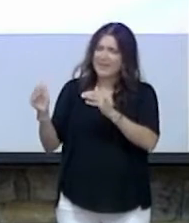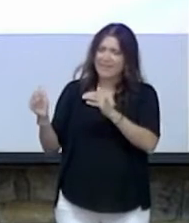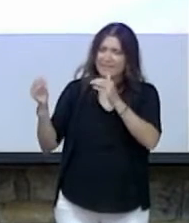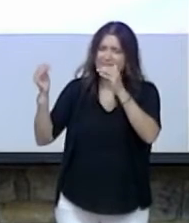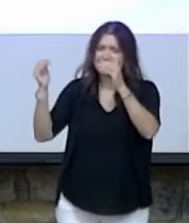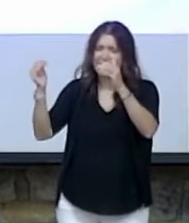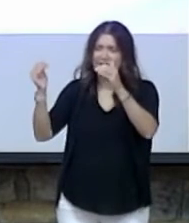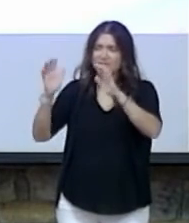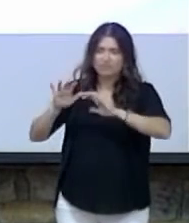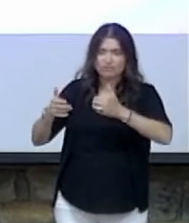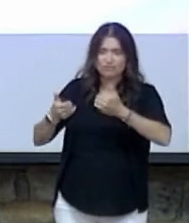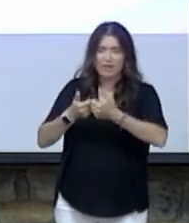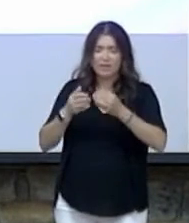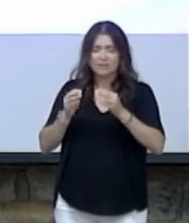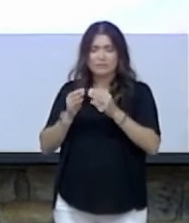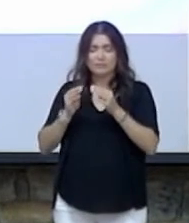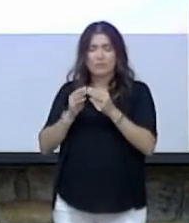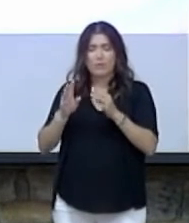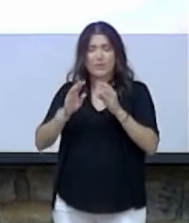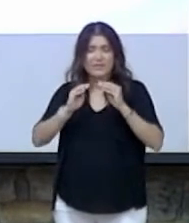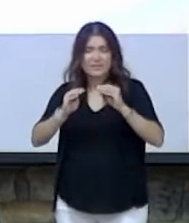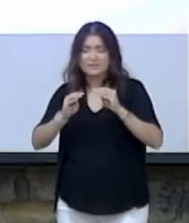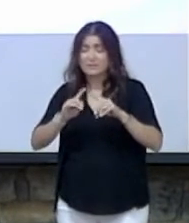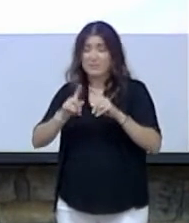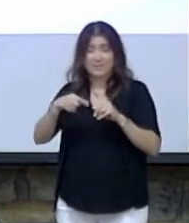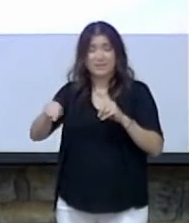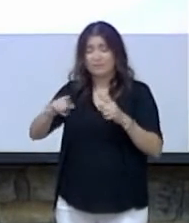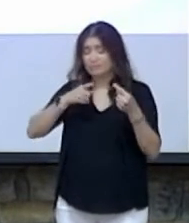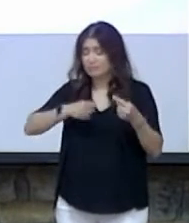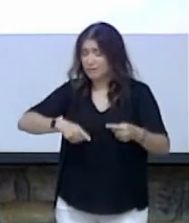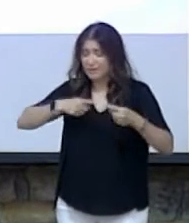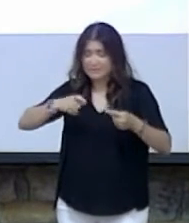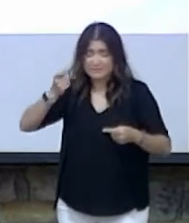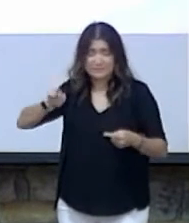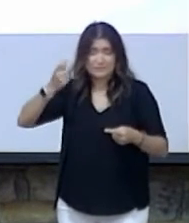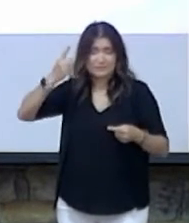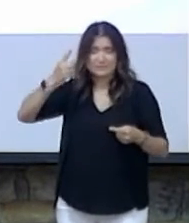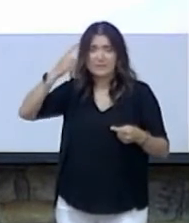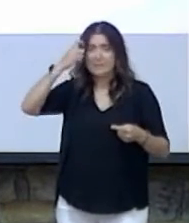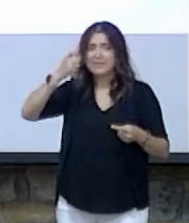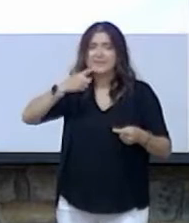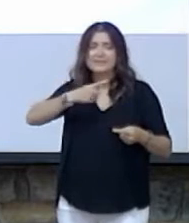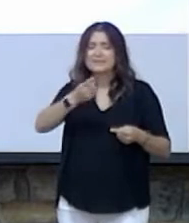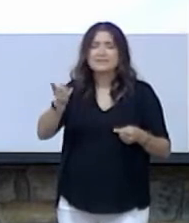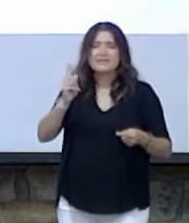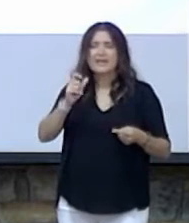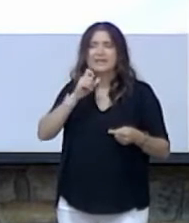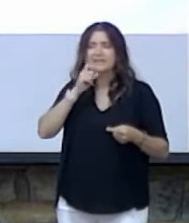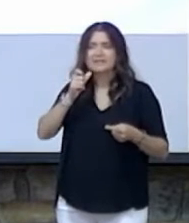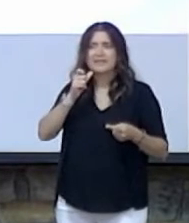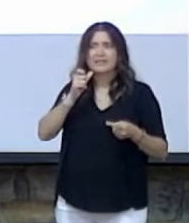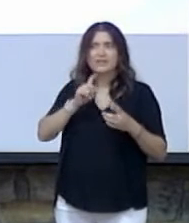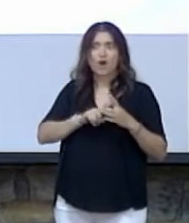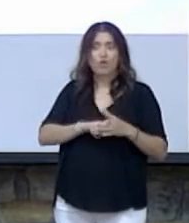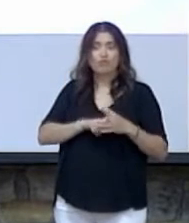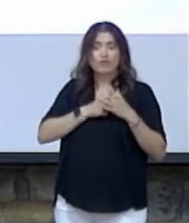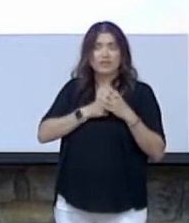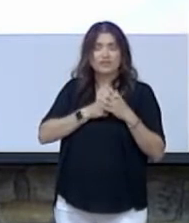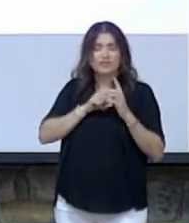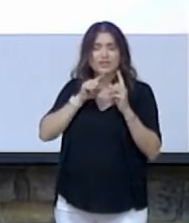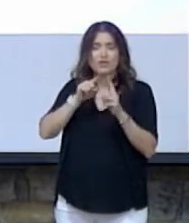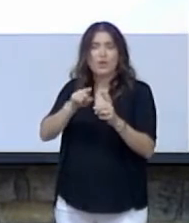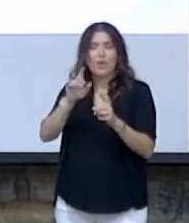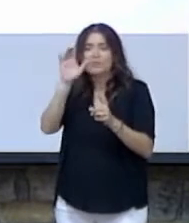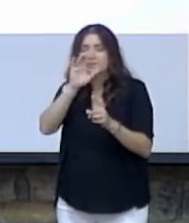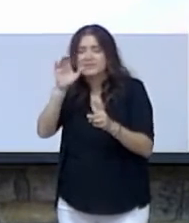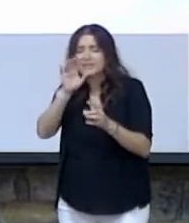he's challenged them with his teaching and they're just struggling understanding it because, you see, they didn't necessarily come there originally seeking this